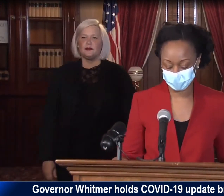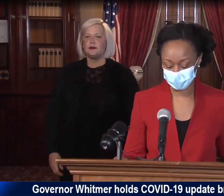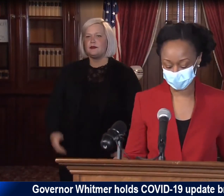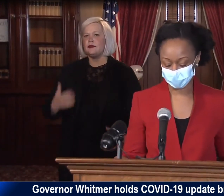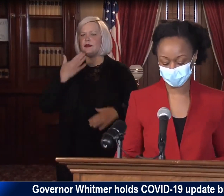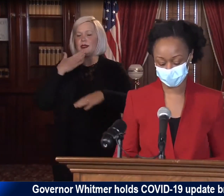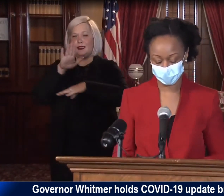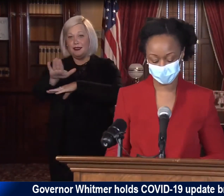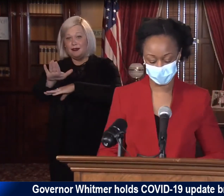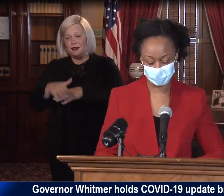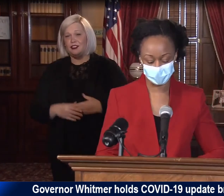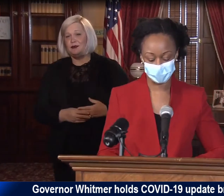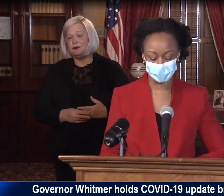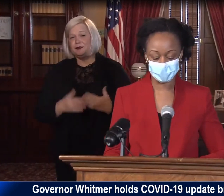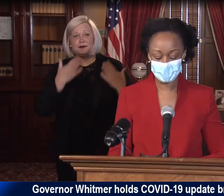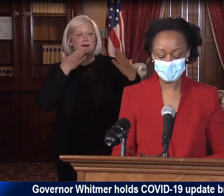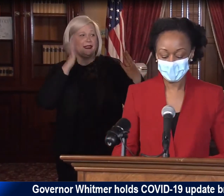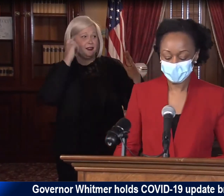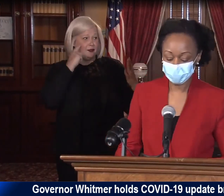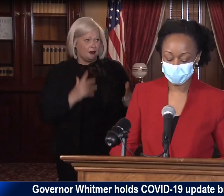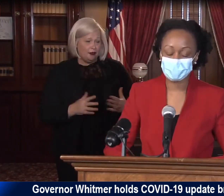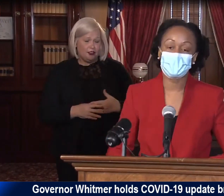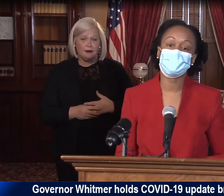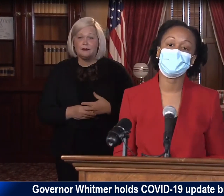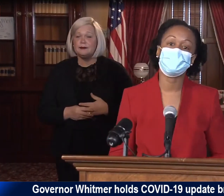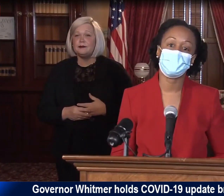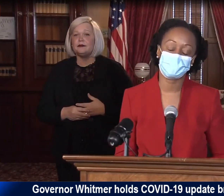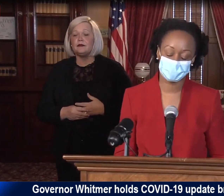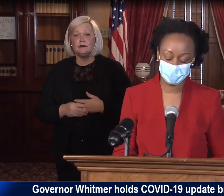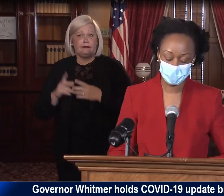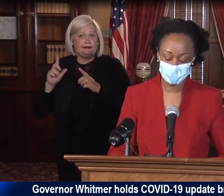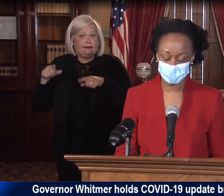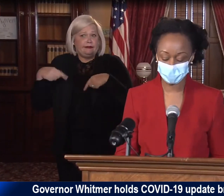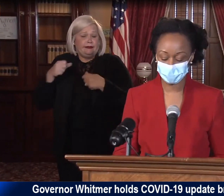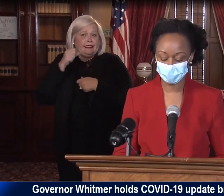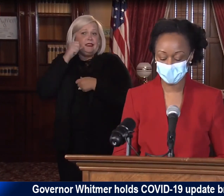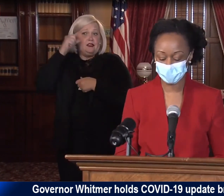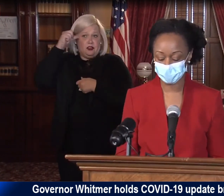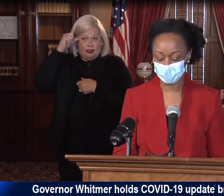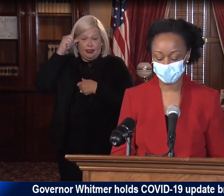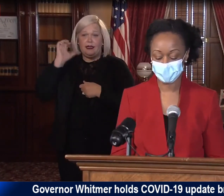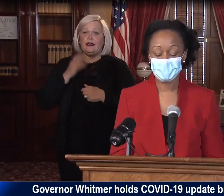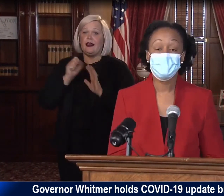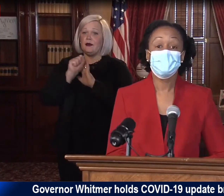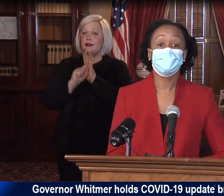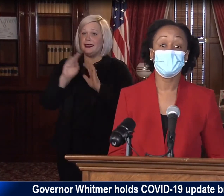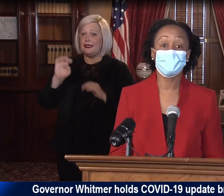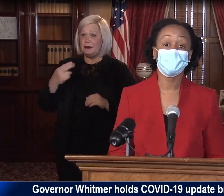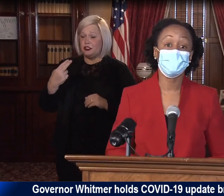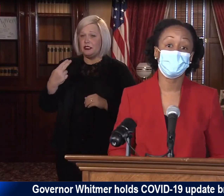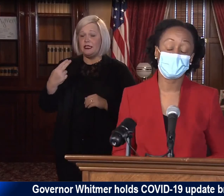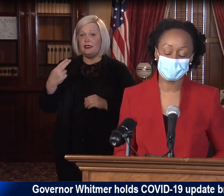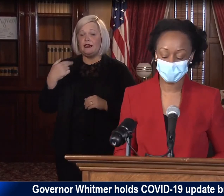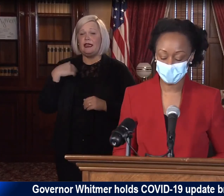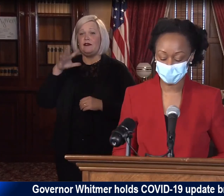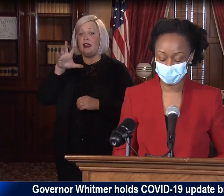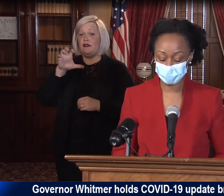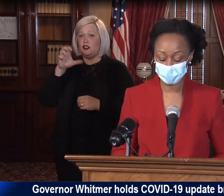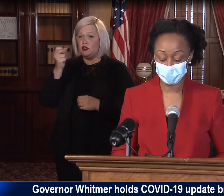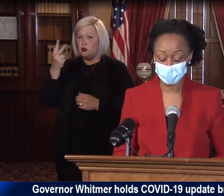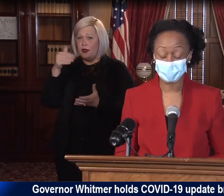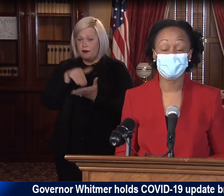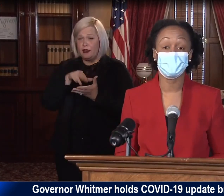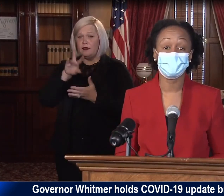Good afternoon. Thank you, Governor. So as of yesterday, the state of Michigan had